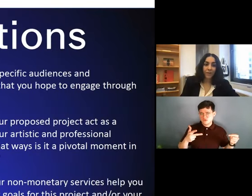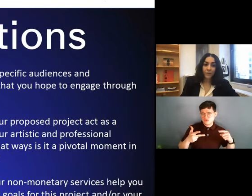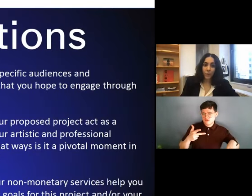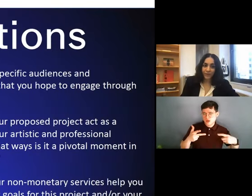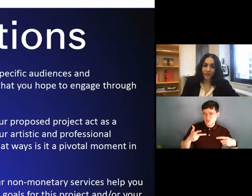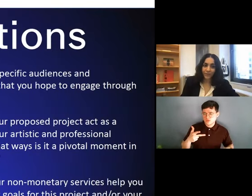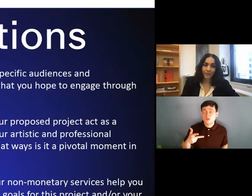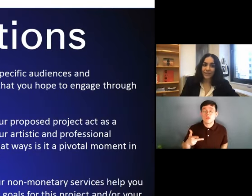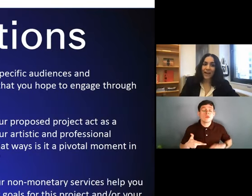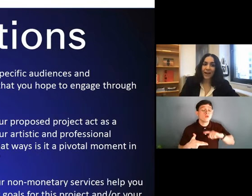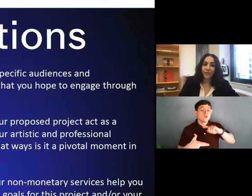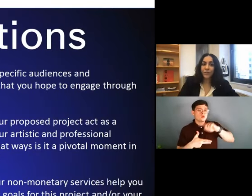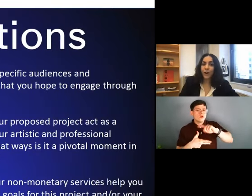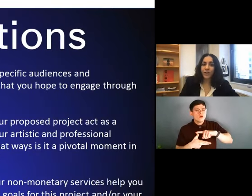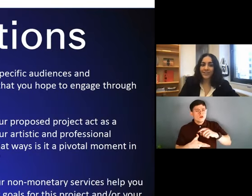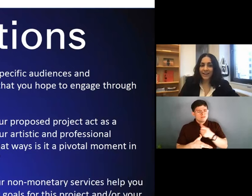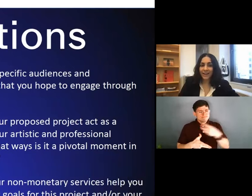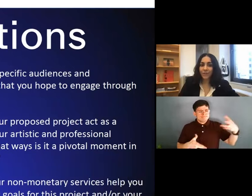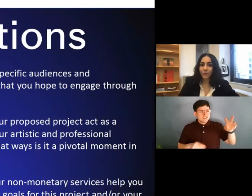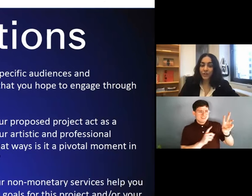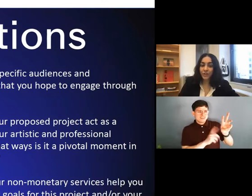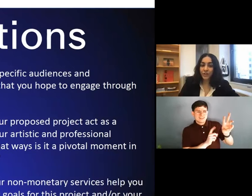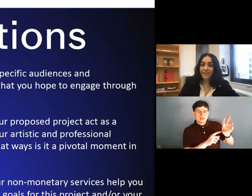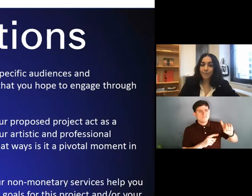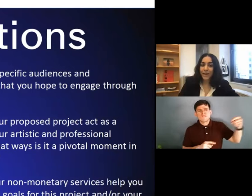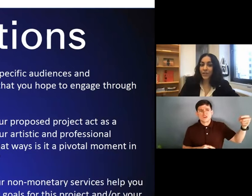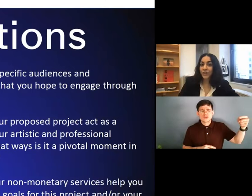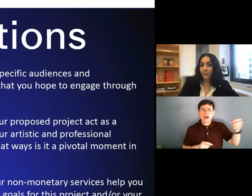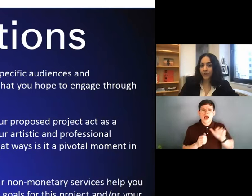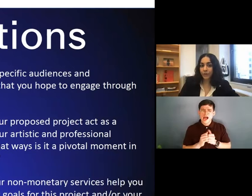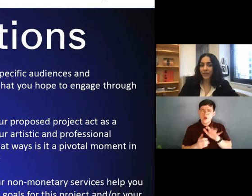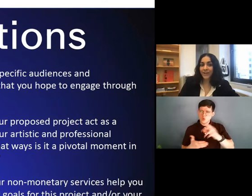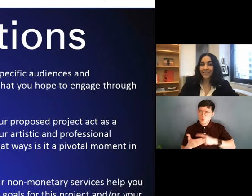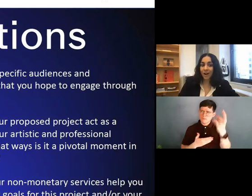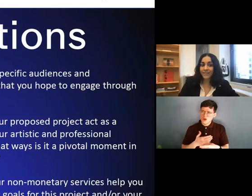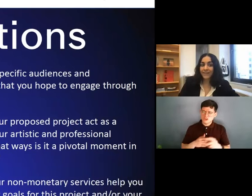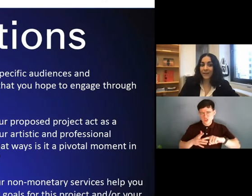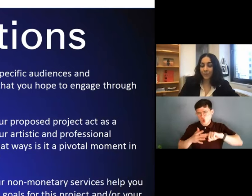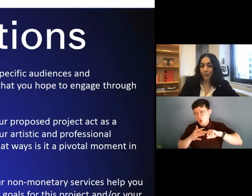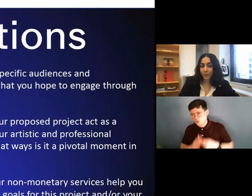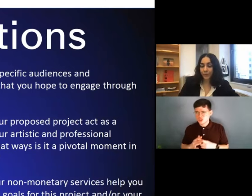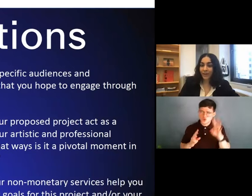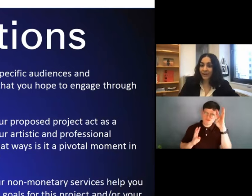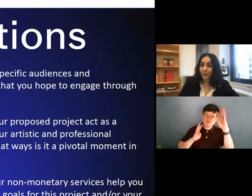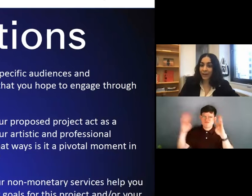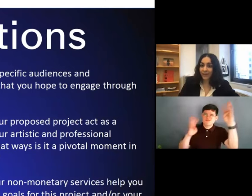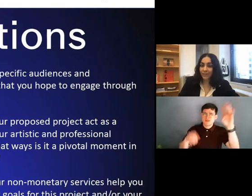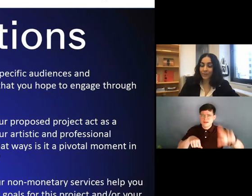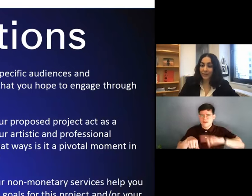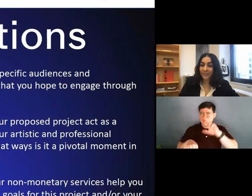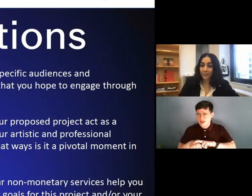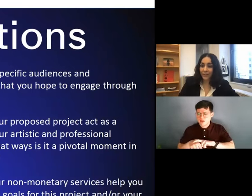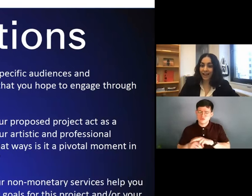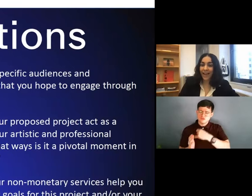The first question is, how does your project take an original and imaginative approach to content and form? And here we ask